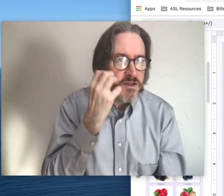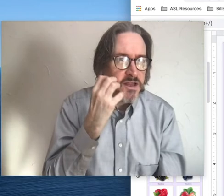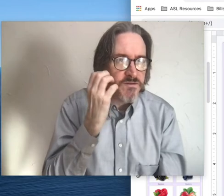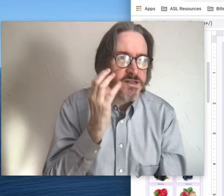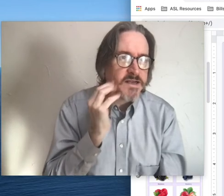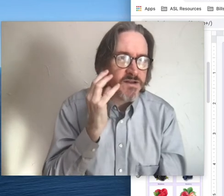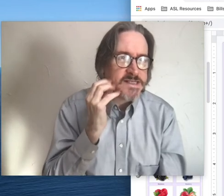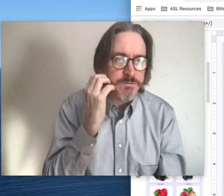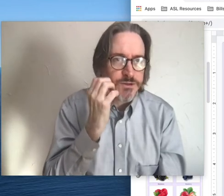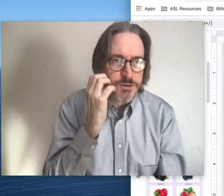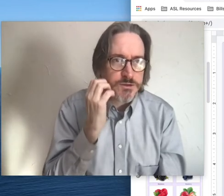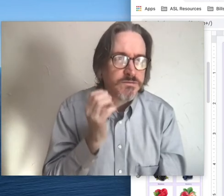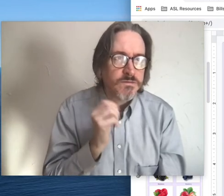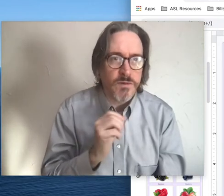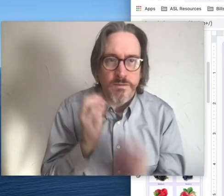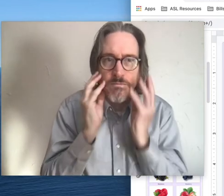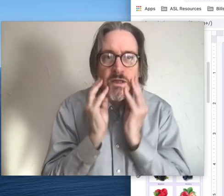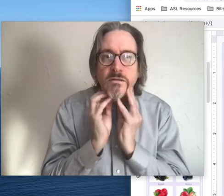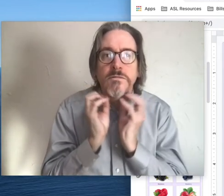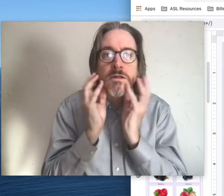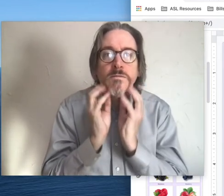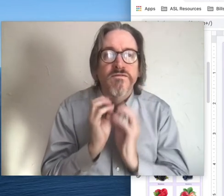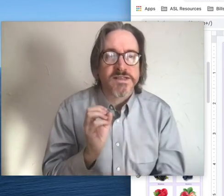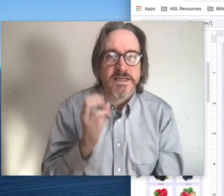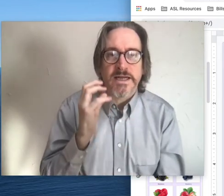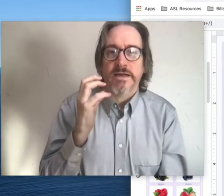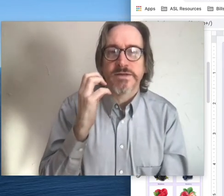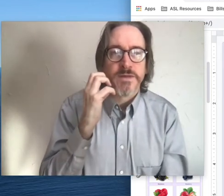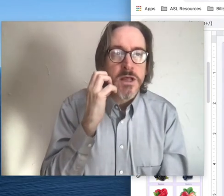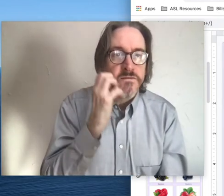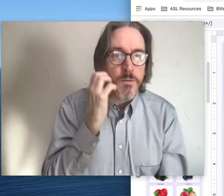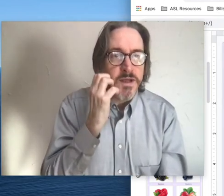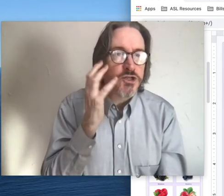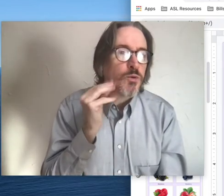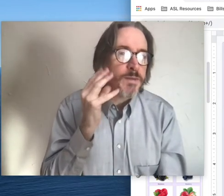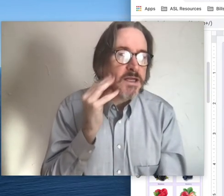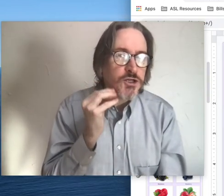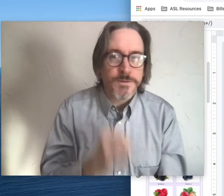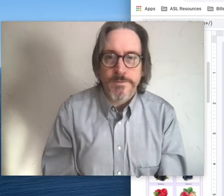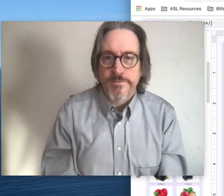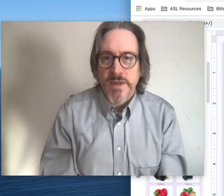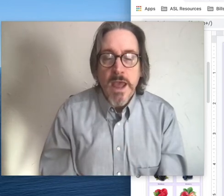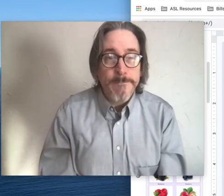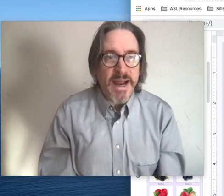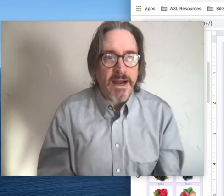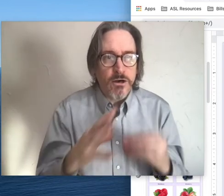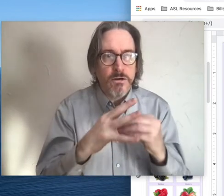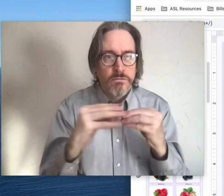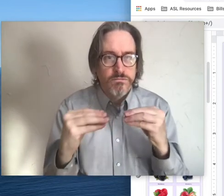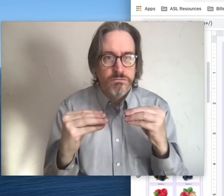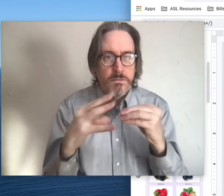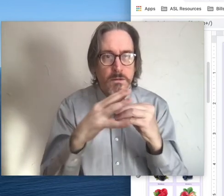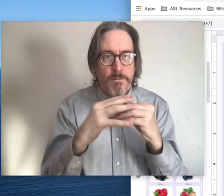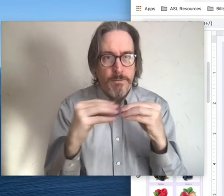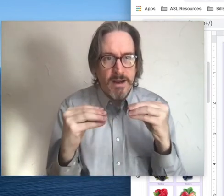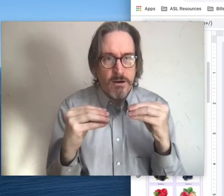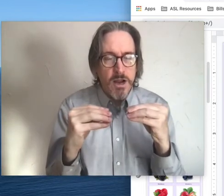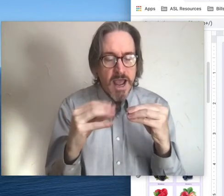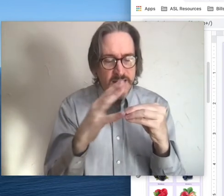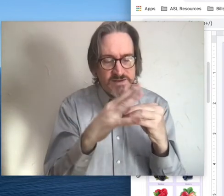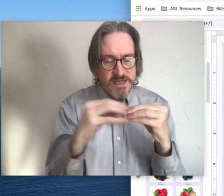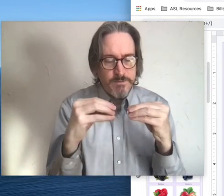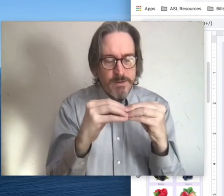kind of feel it feels like fuzzy. I'm a little bit fuzzy today anyways. So peach or peach. Pear,